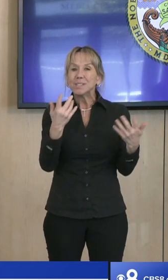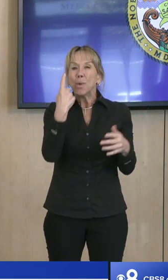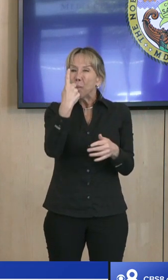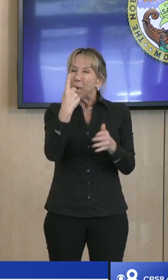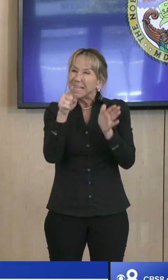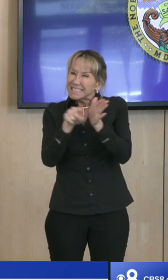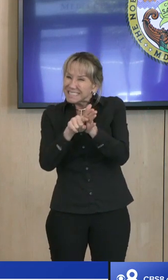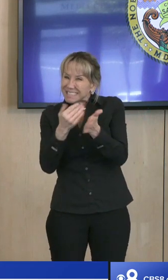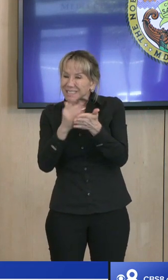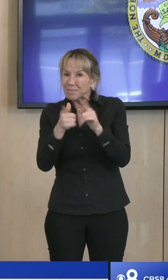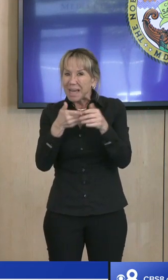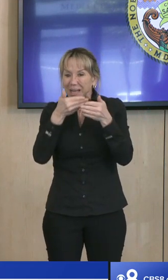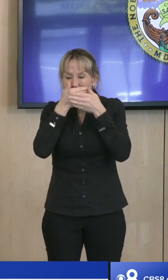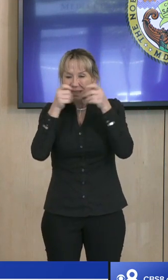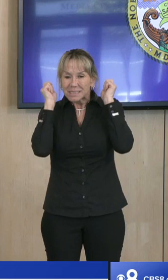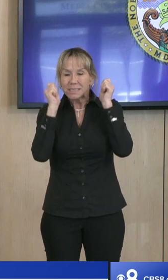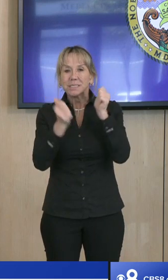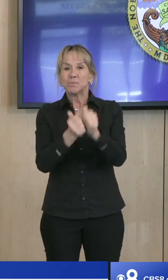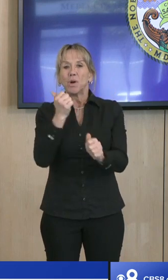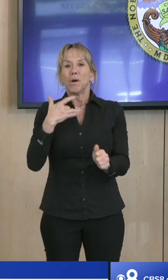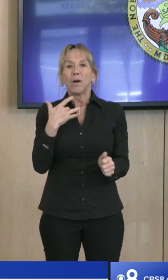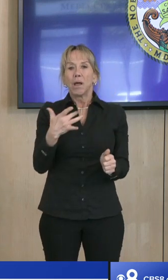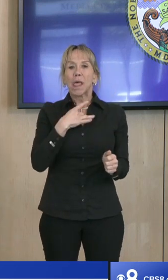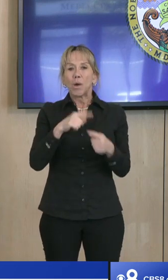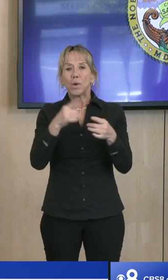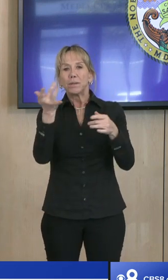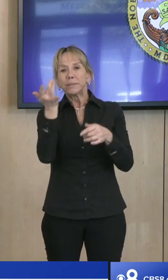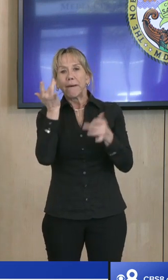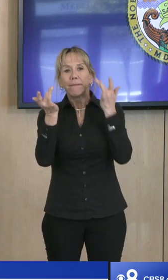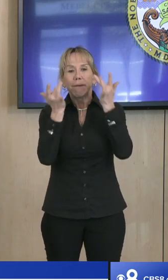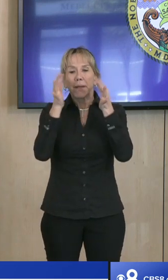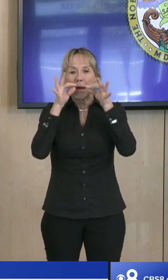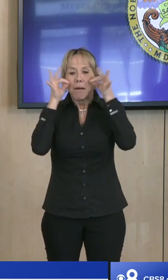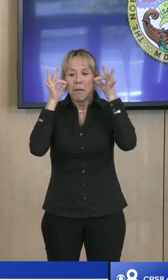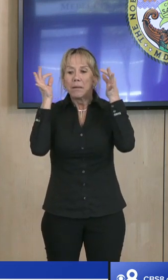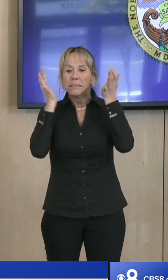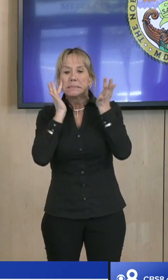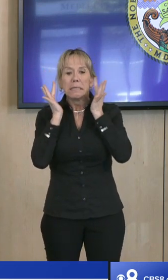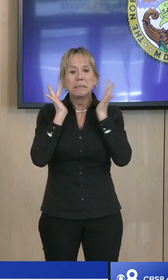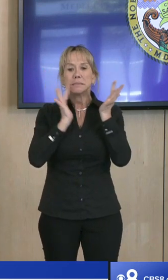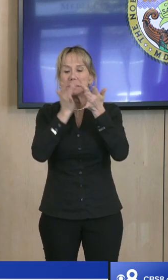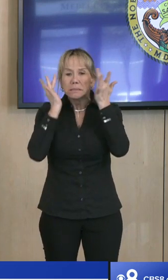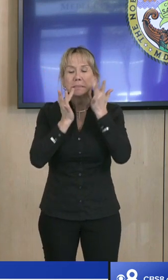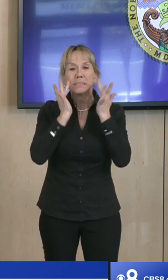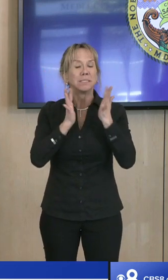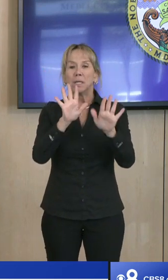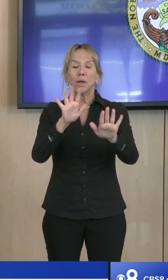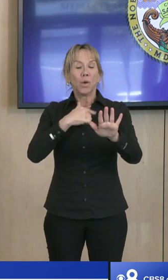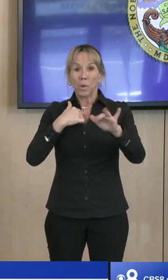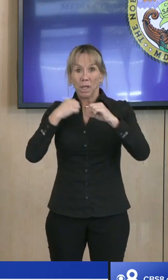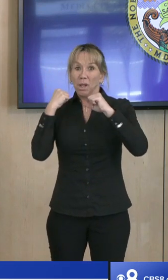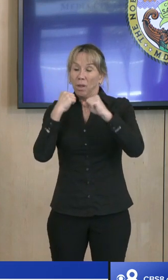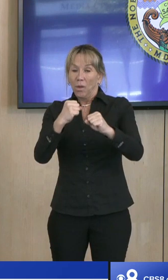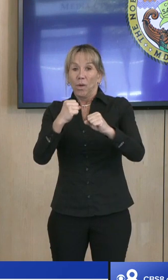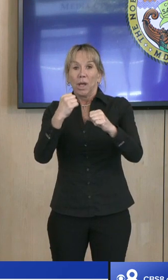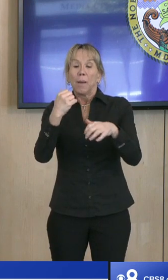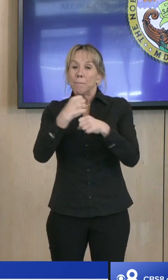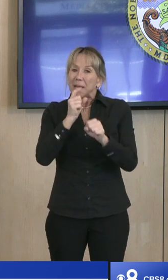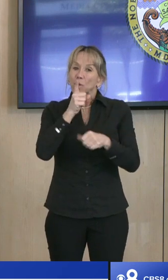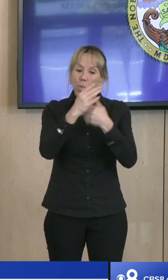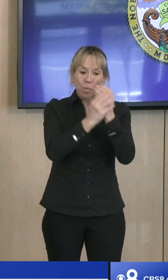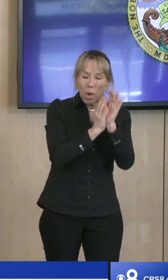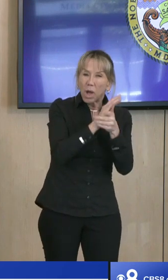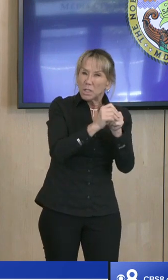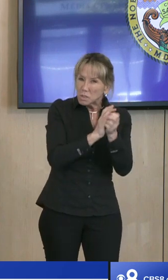And so as we encourage you to have a facial covering, we encourage you strongly before you put it on or take it off to make sure that you wash